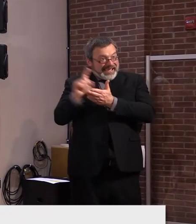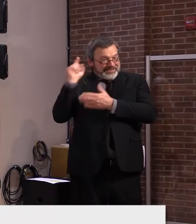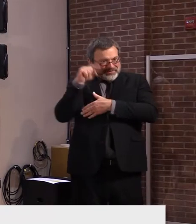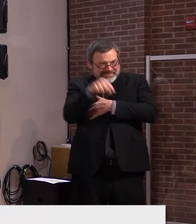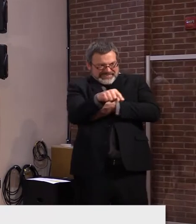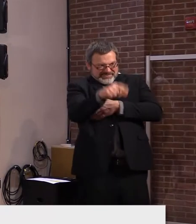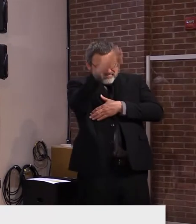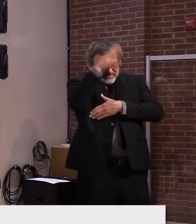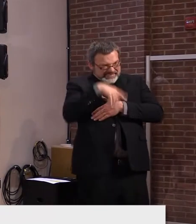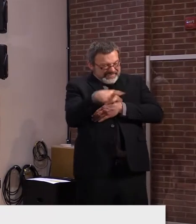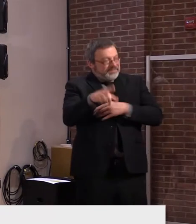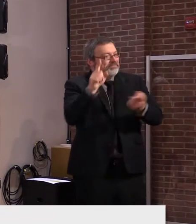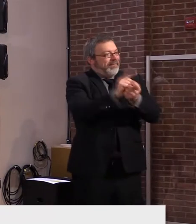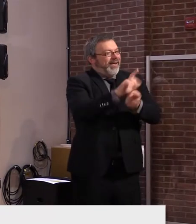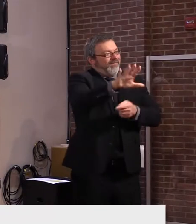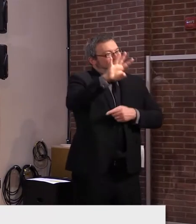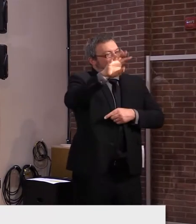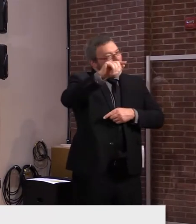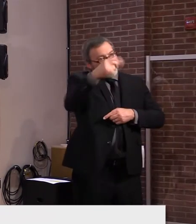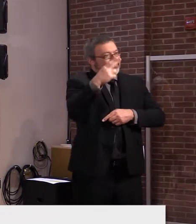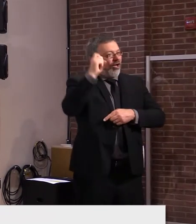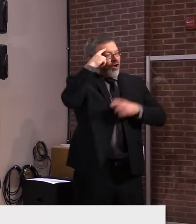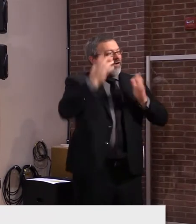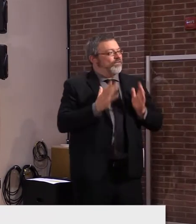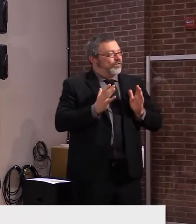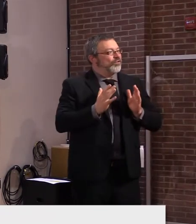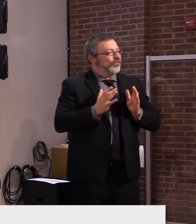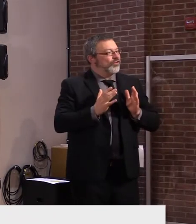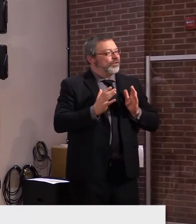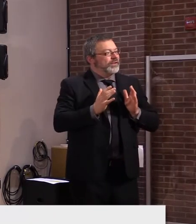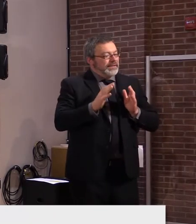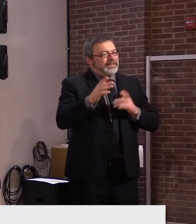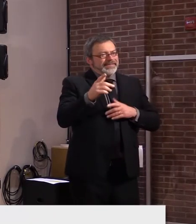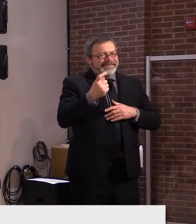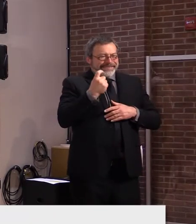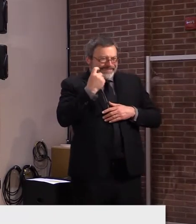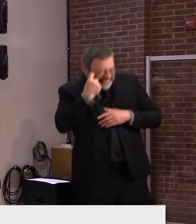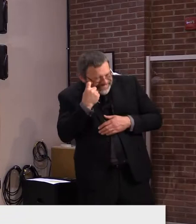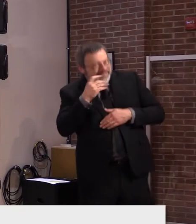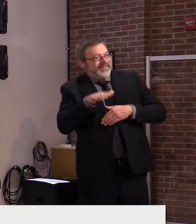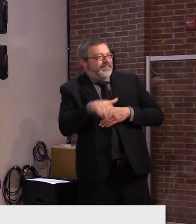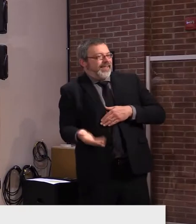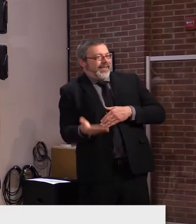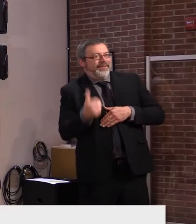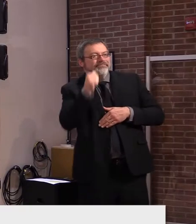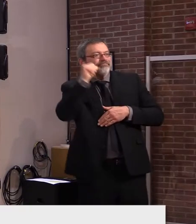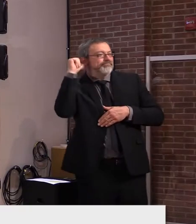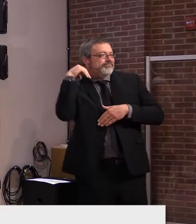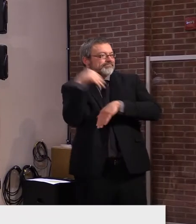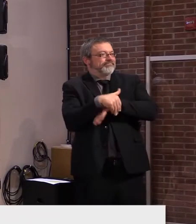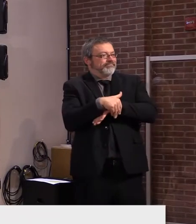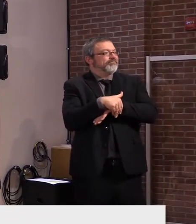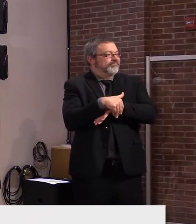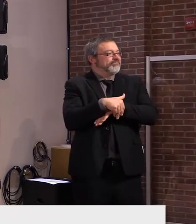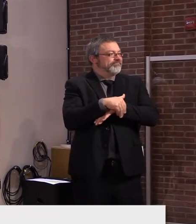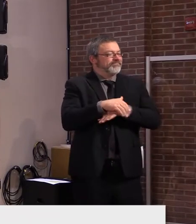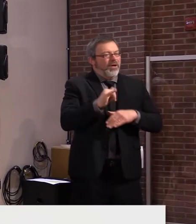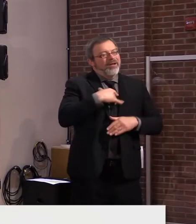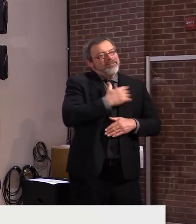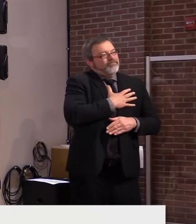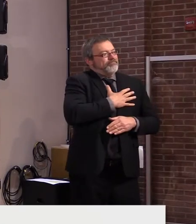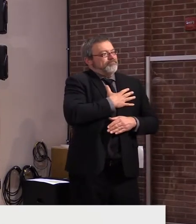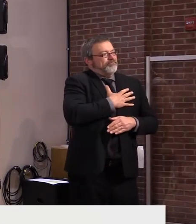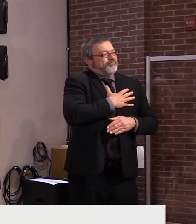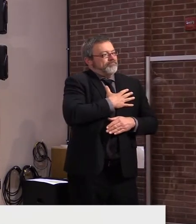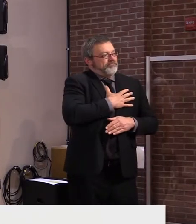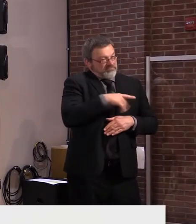I have a great deal of respect for anyone who served our country, World War II veterans hold a special place for me, with my dad serving in the